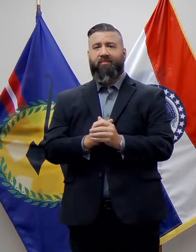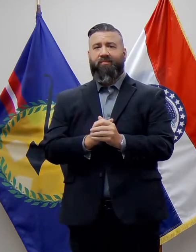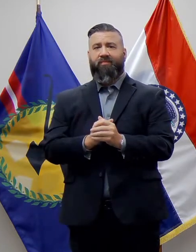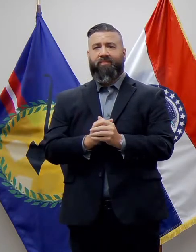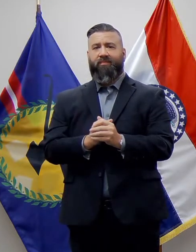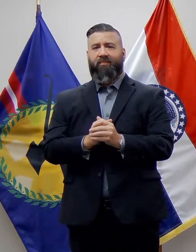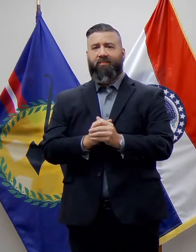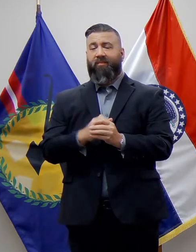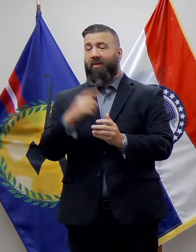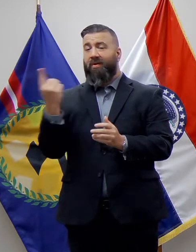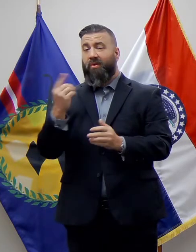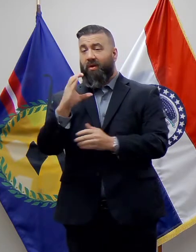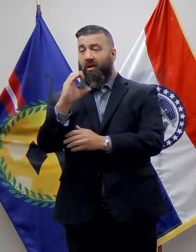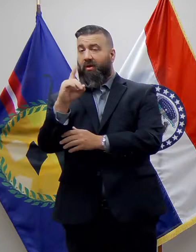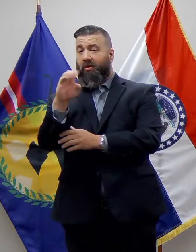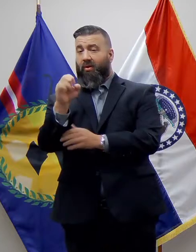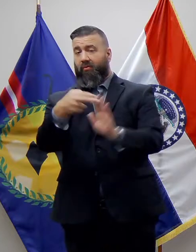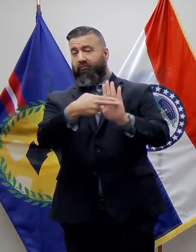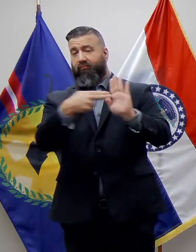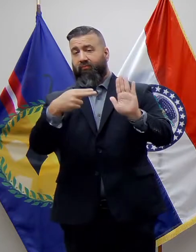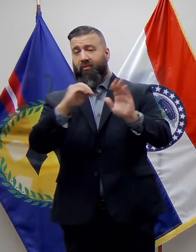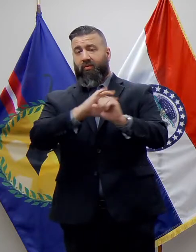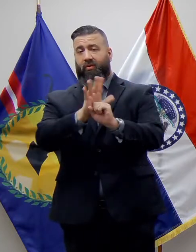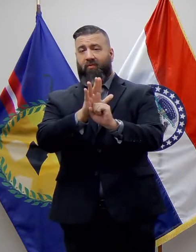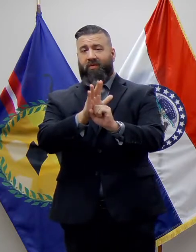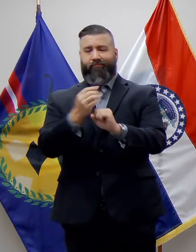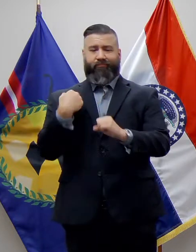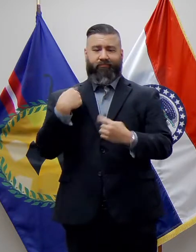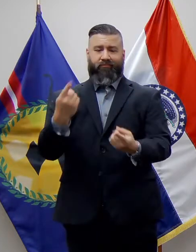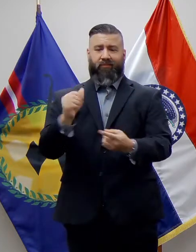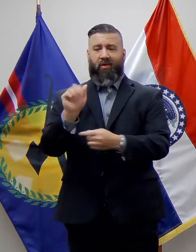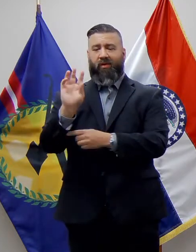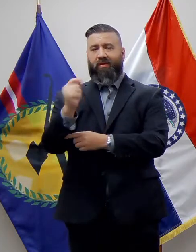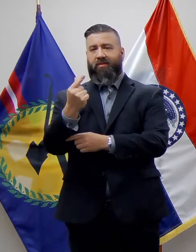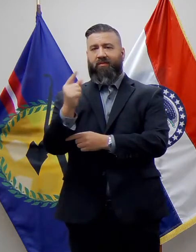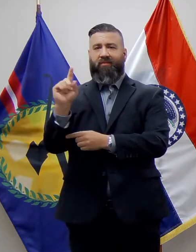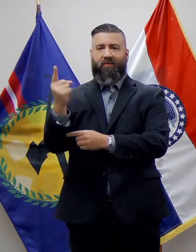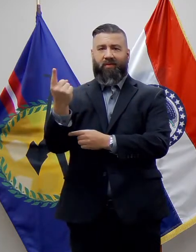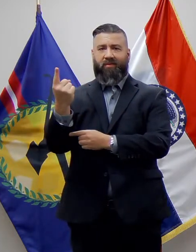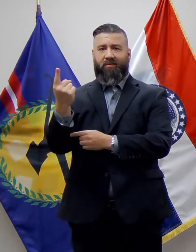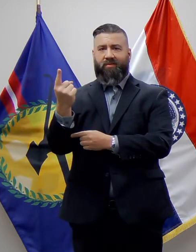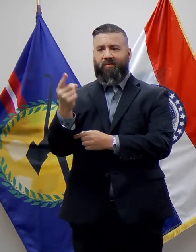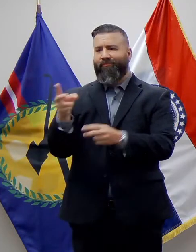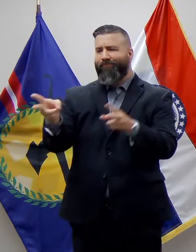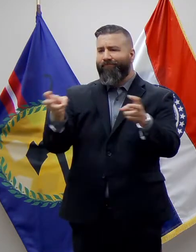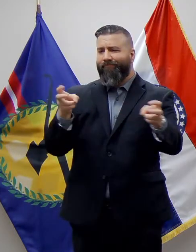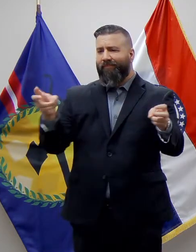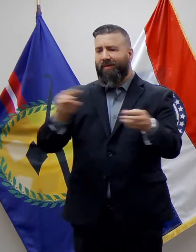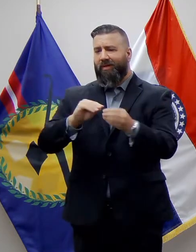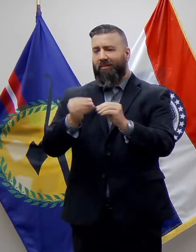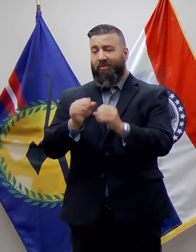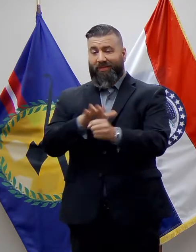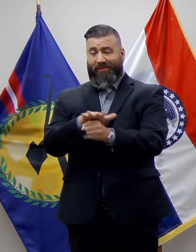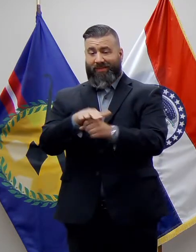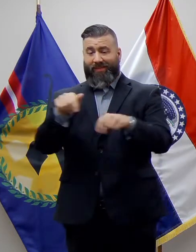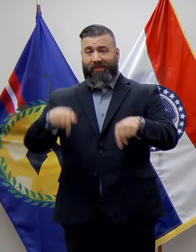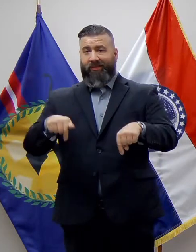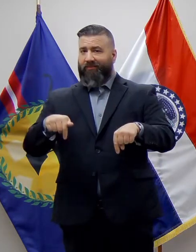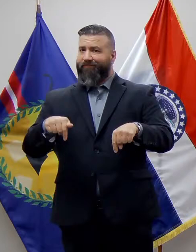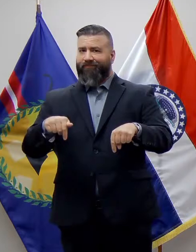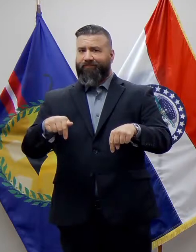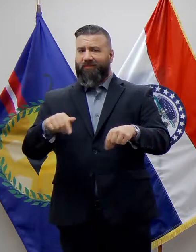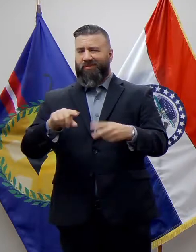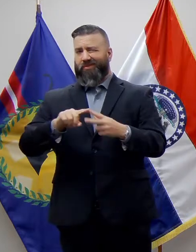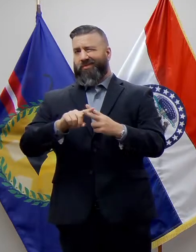since October 1st, so pulling together exact numbers locally is just now underway. The National Institutes of Health